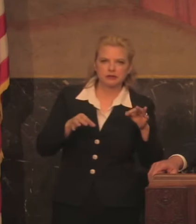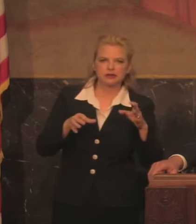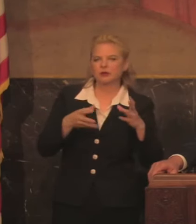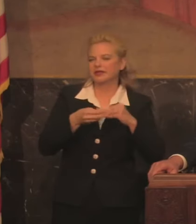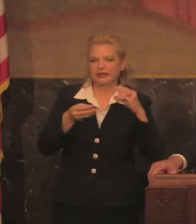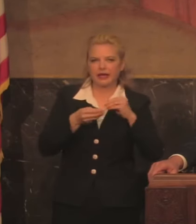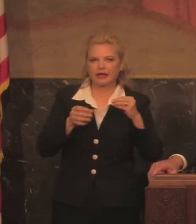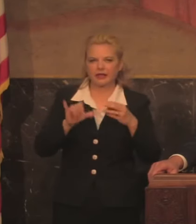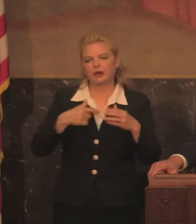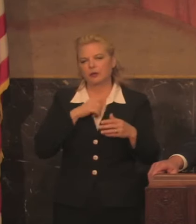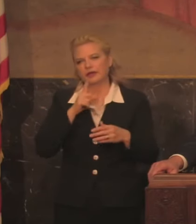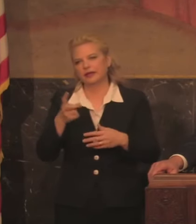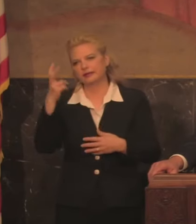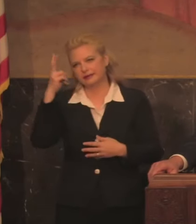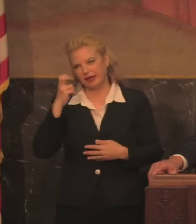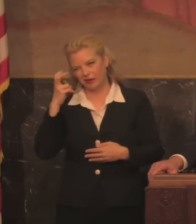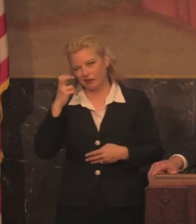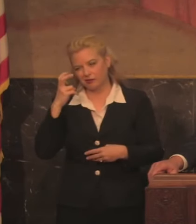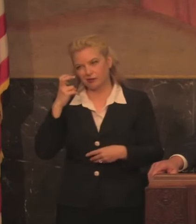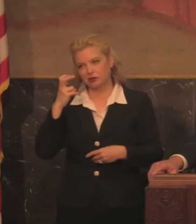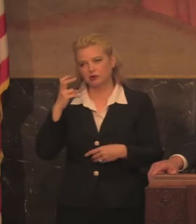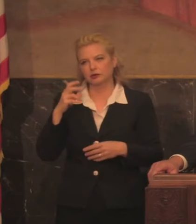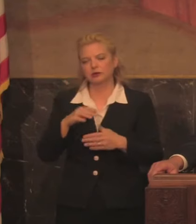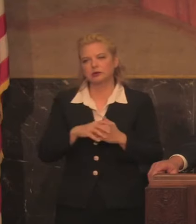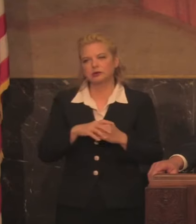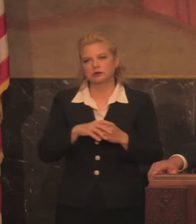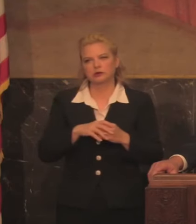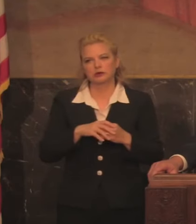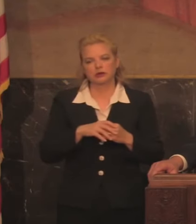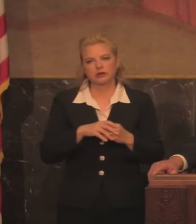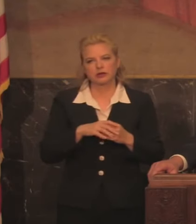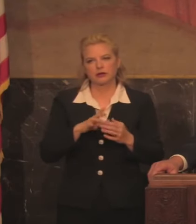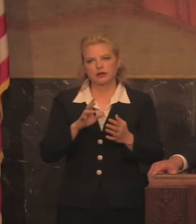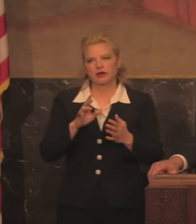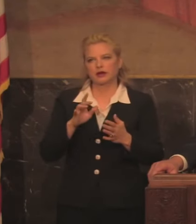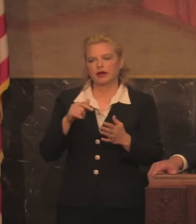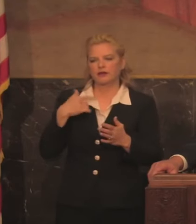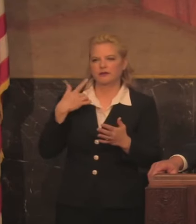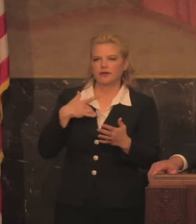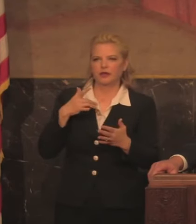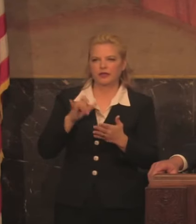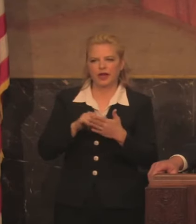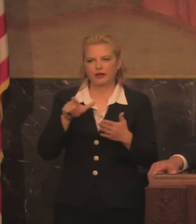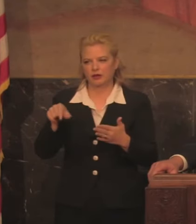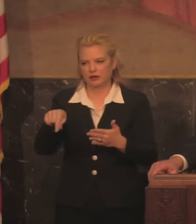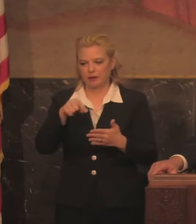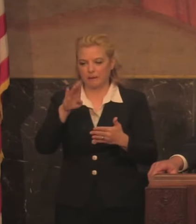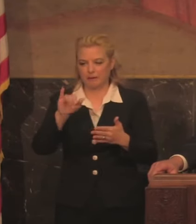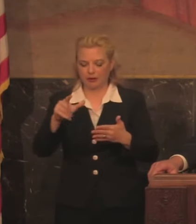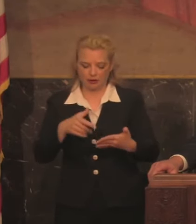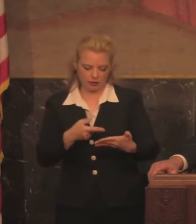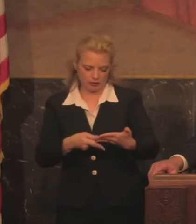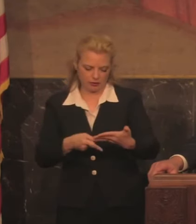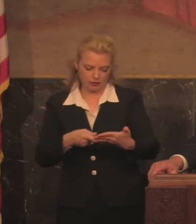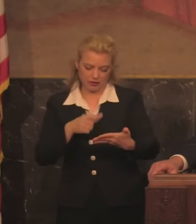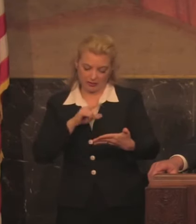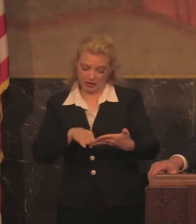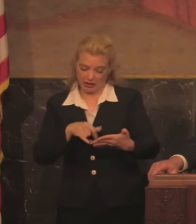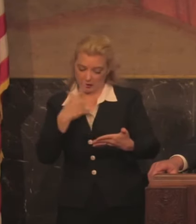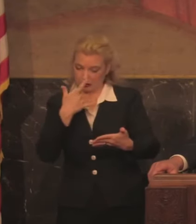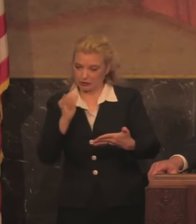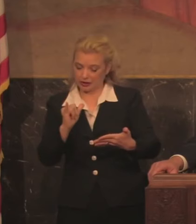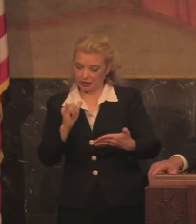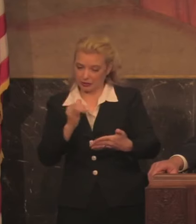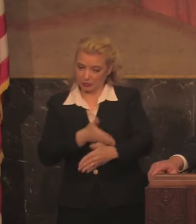doubtful that I will determine that approach represents an improvement over what we're